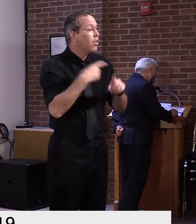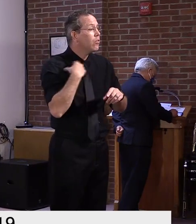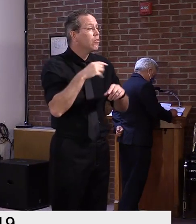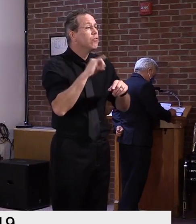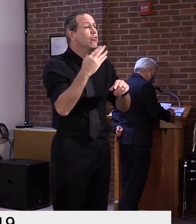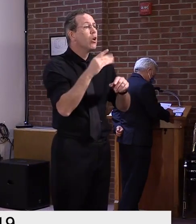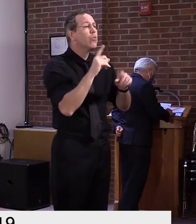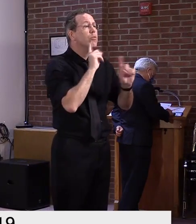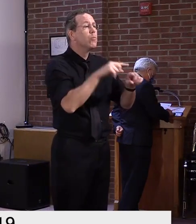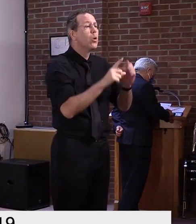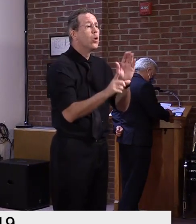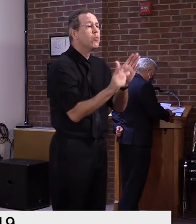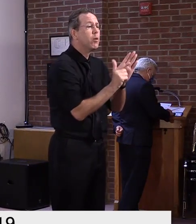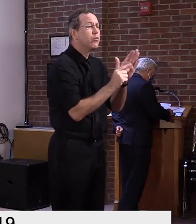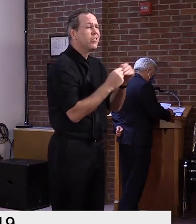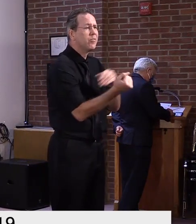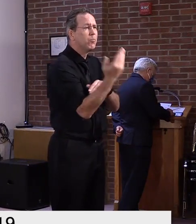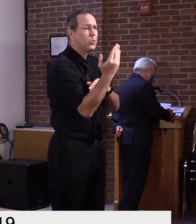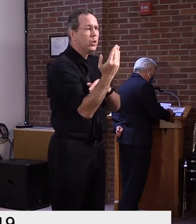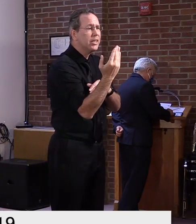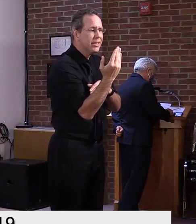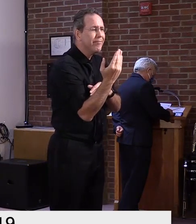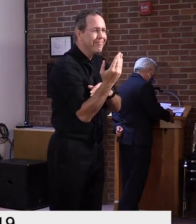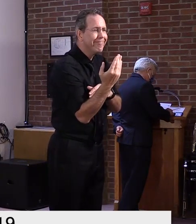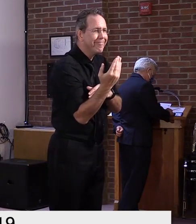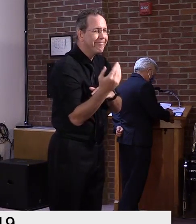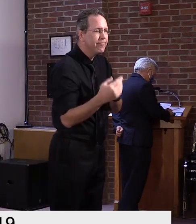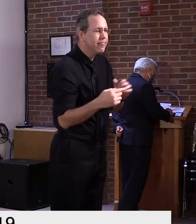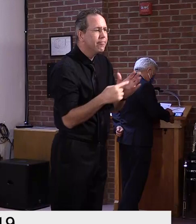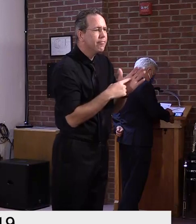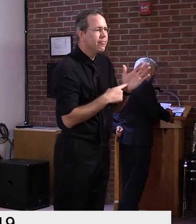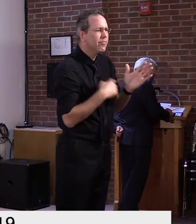Let me just make sure I'm pulling the right information here for you.